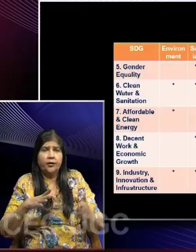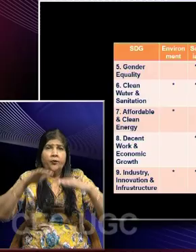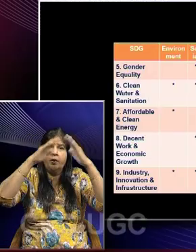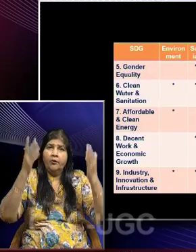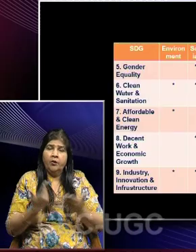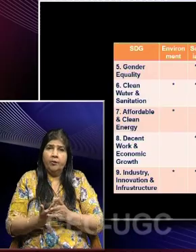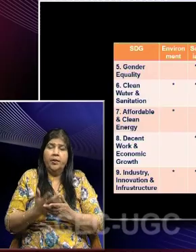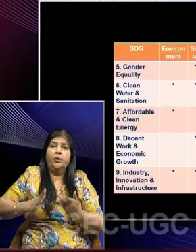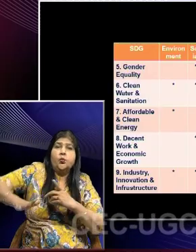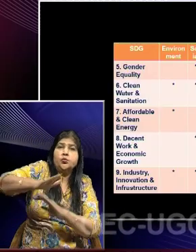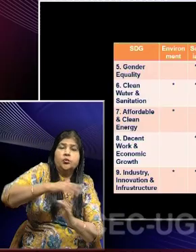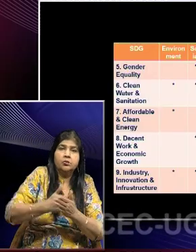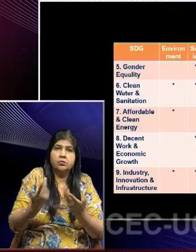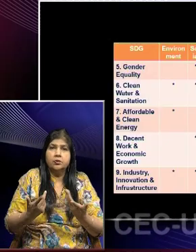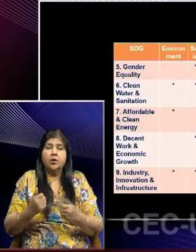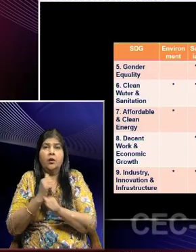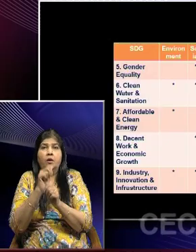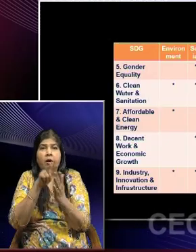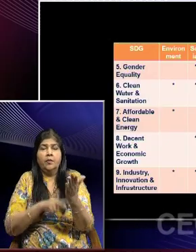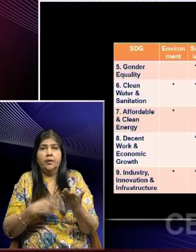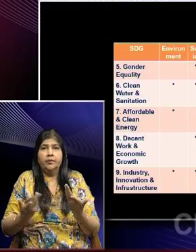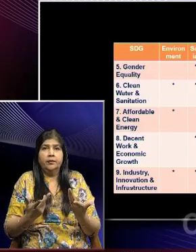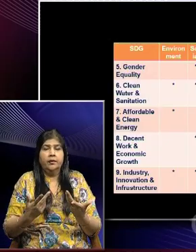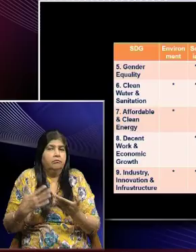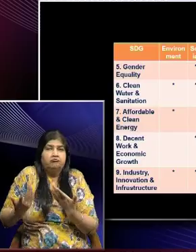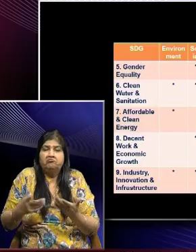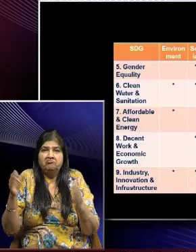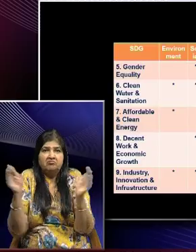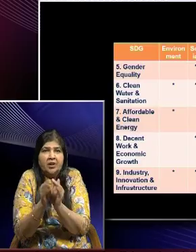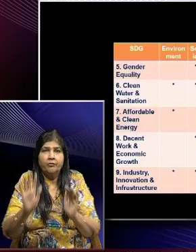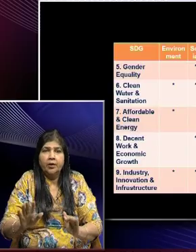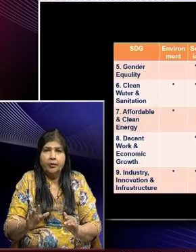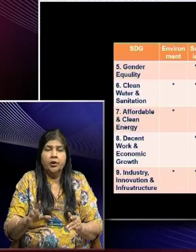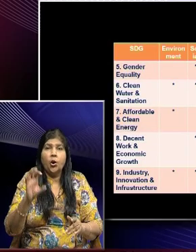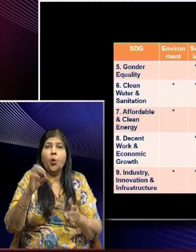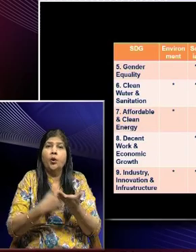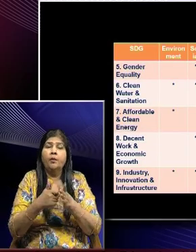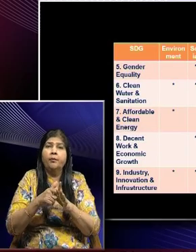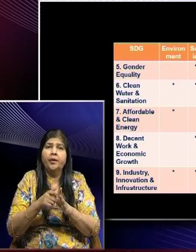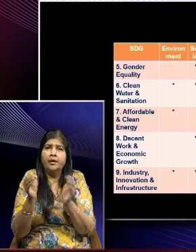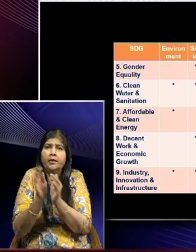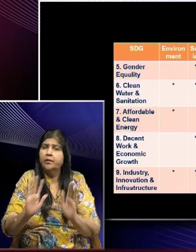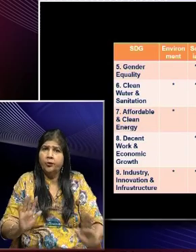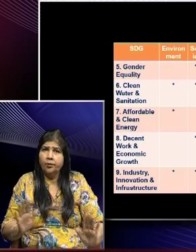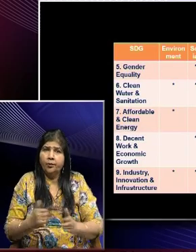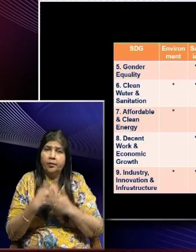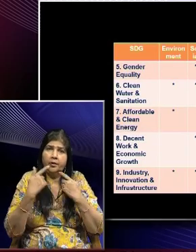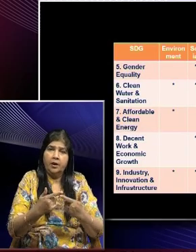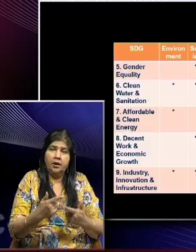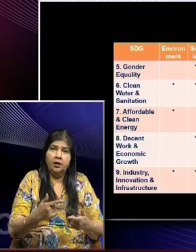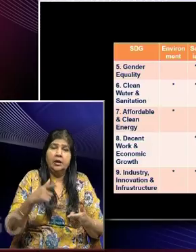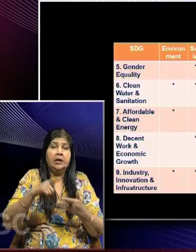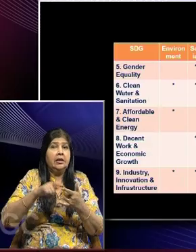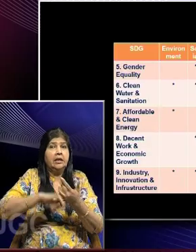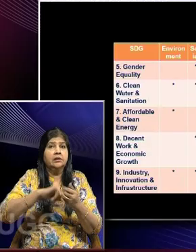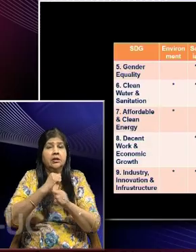environmental or social or governance. So it is no more confined to a corporate entity only. I would say ESG is for